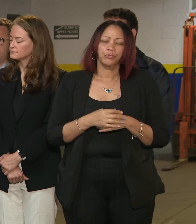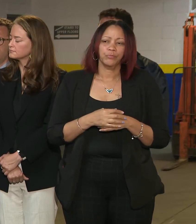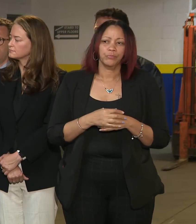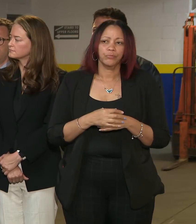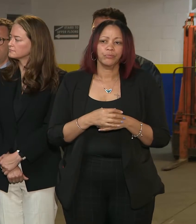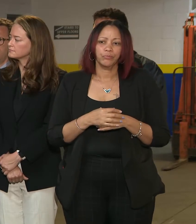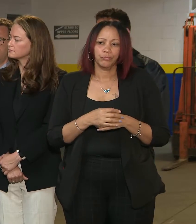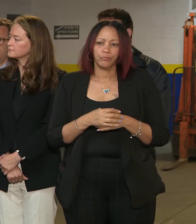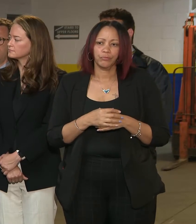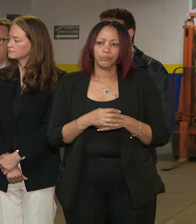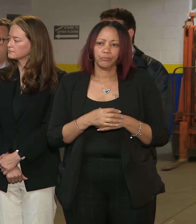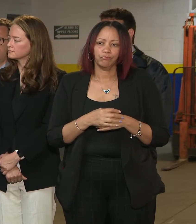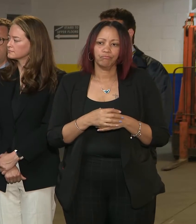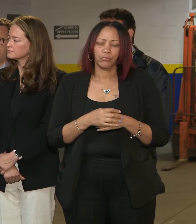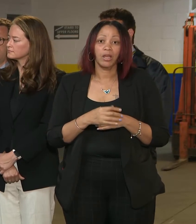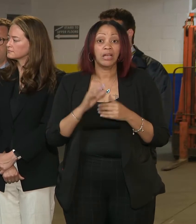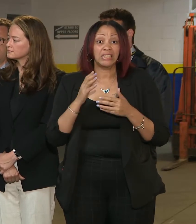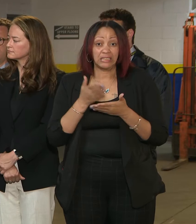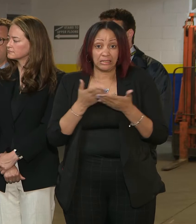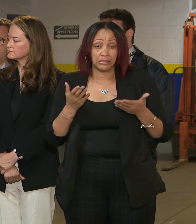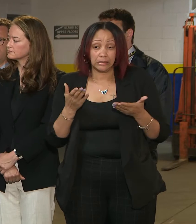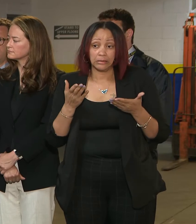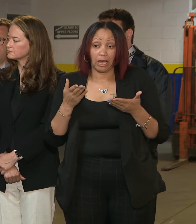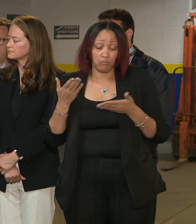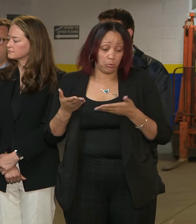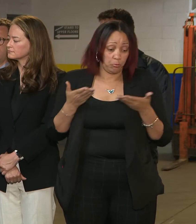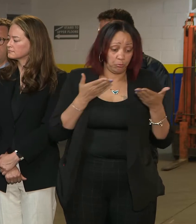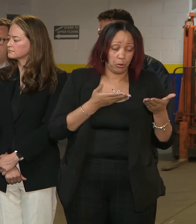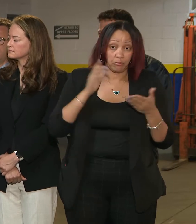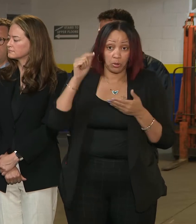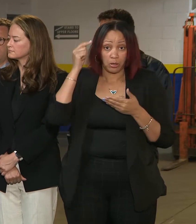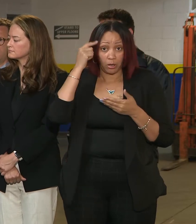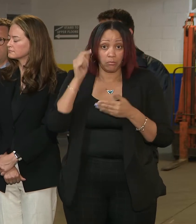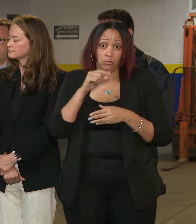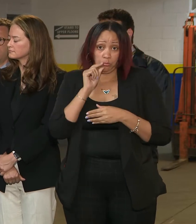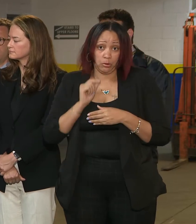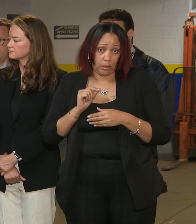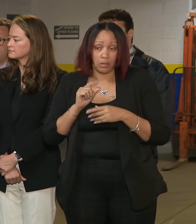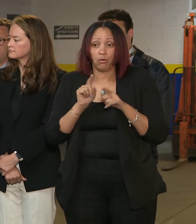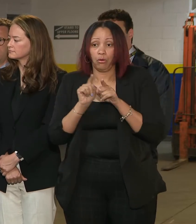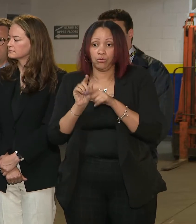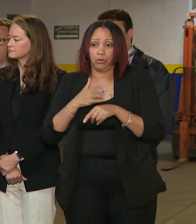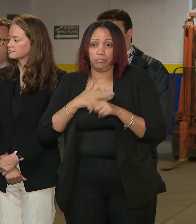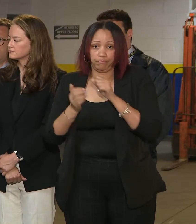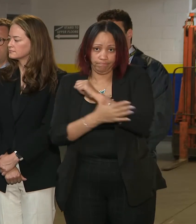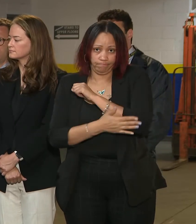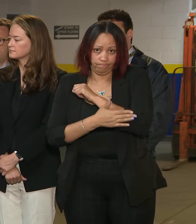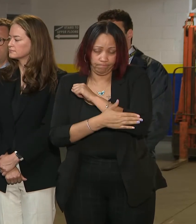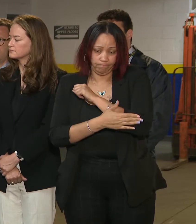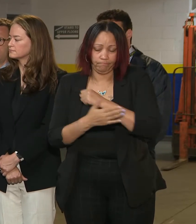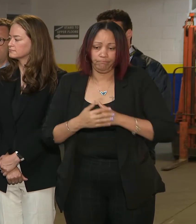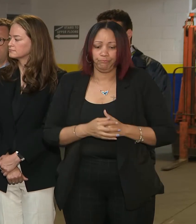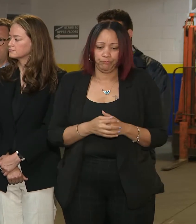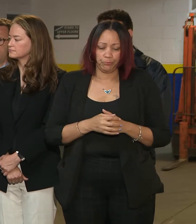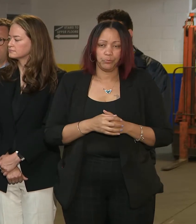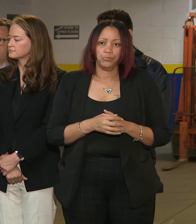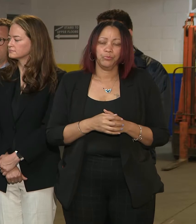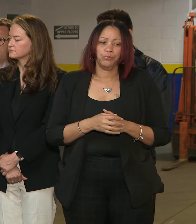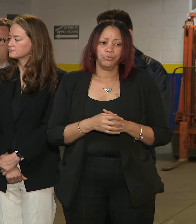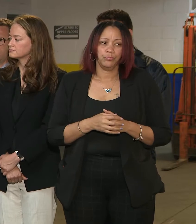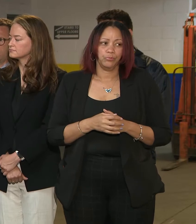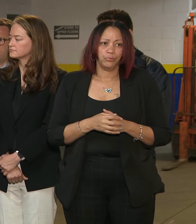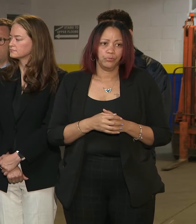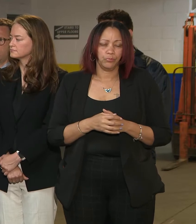are prioritized by the government of Ukraine and so badly needed in my country. And I must